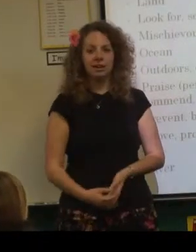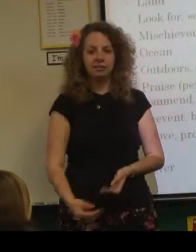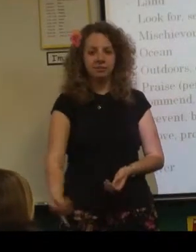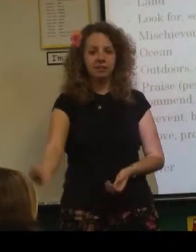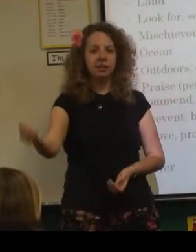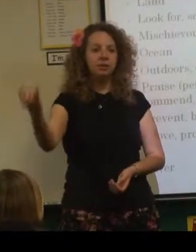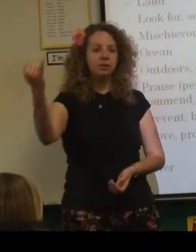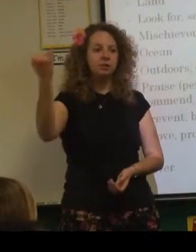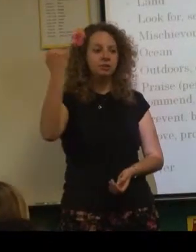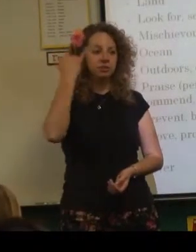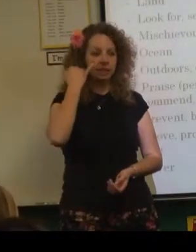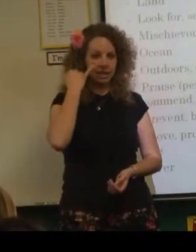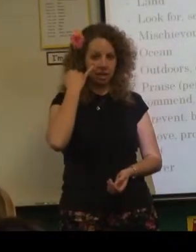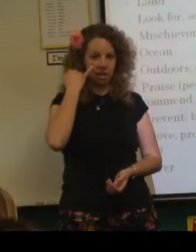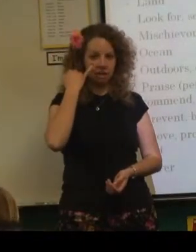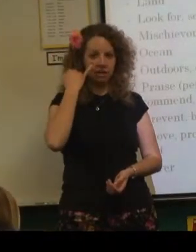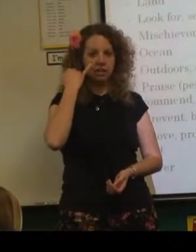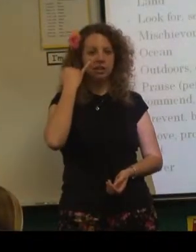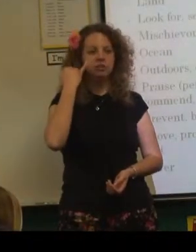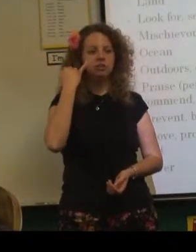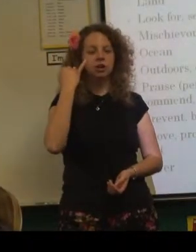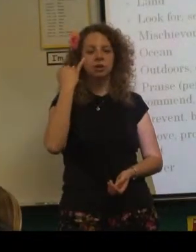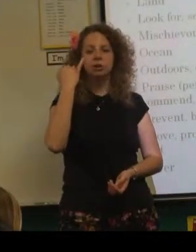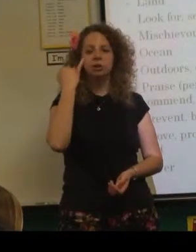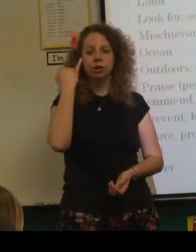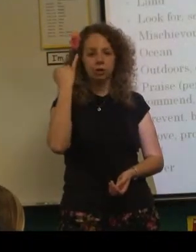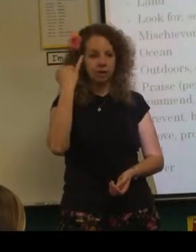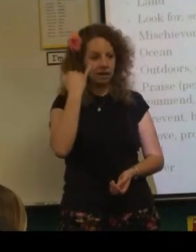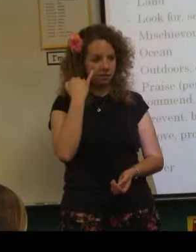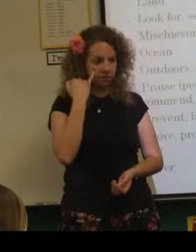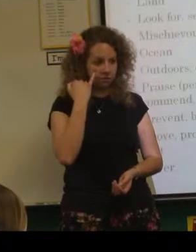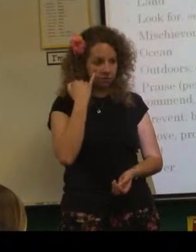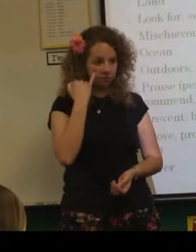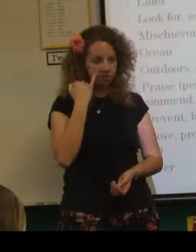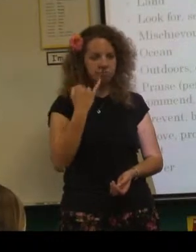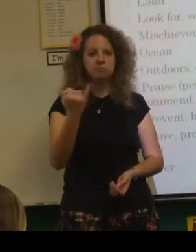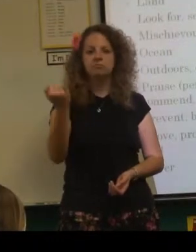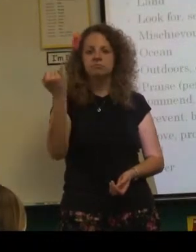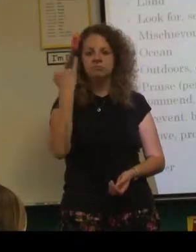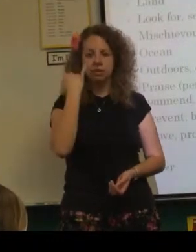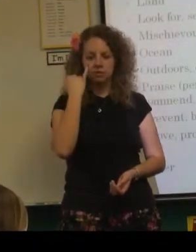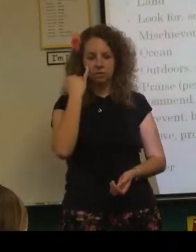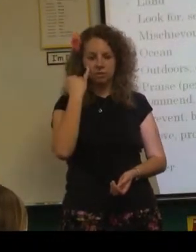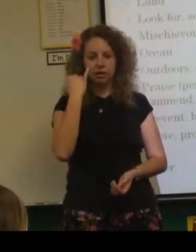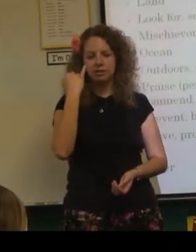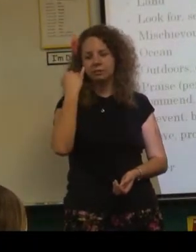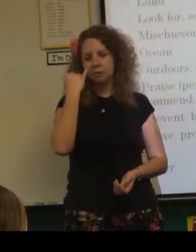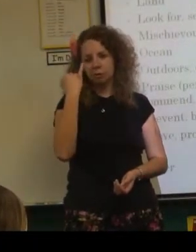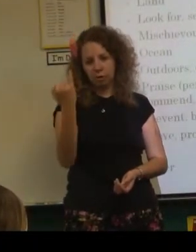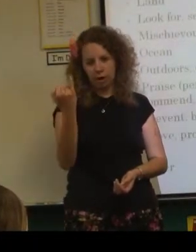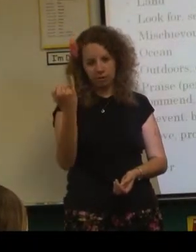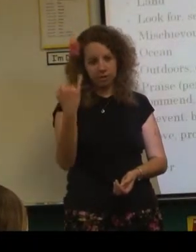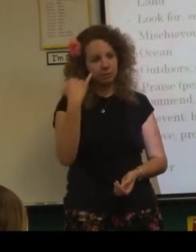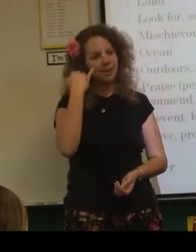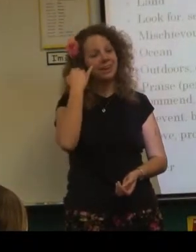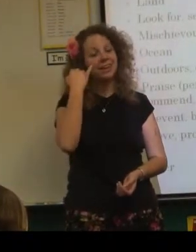if, you're going to do it here. So you can go if this way. Some people go out this way.